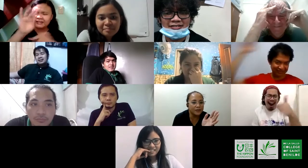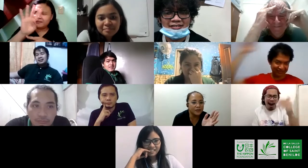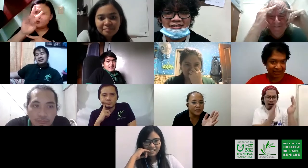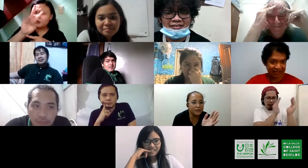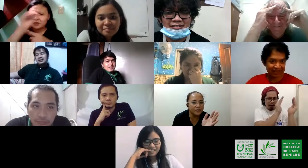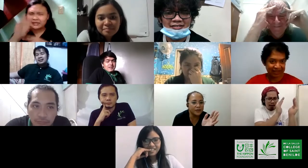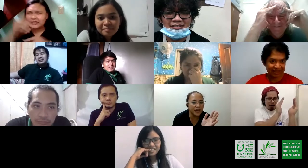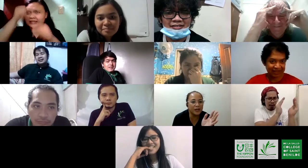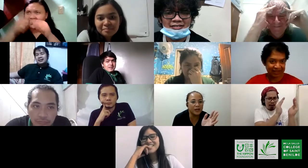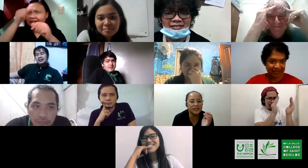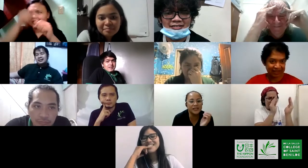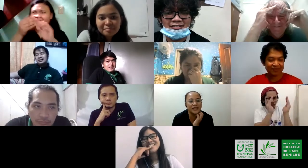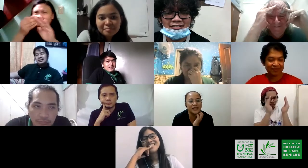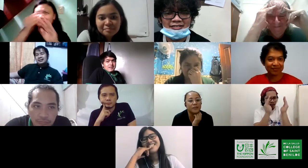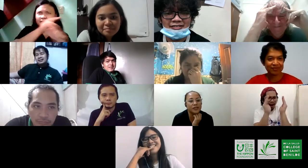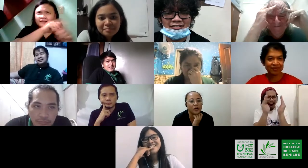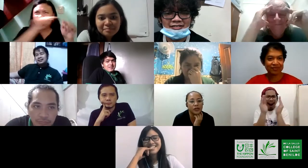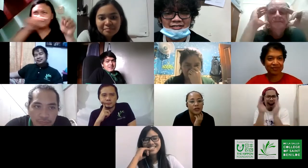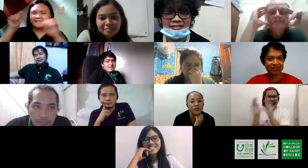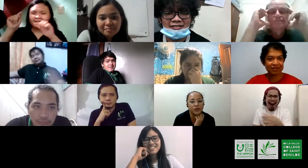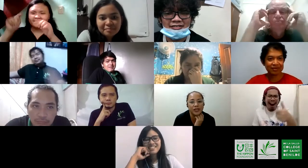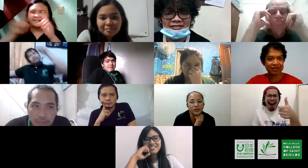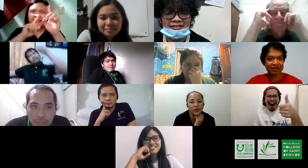this is for the school. It is in